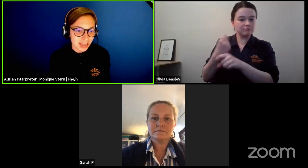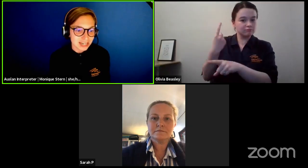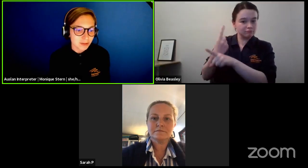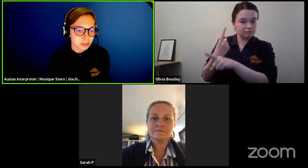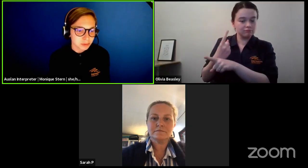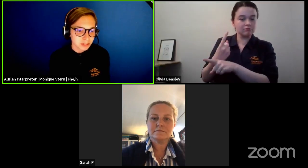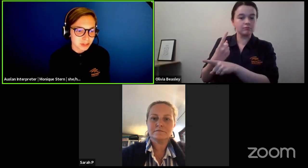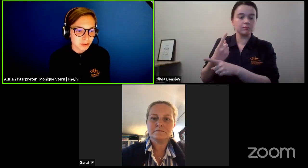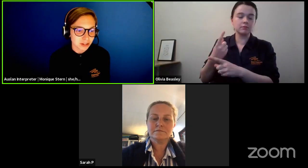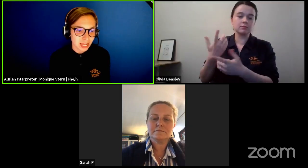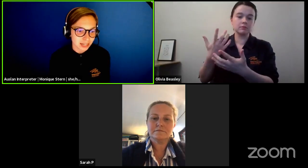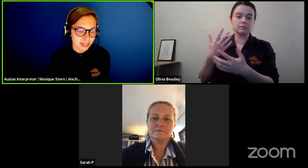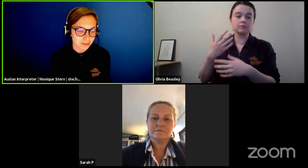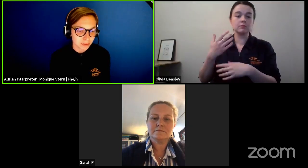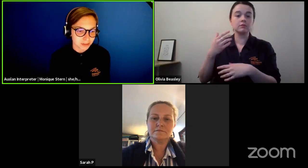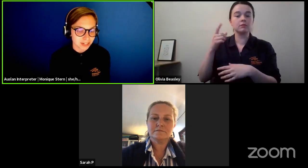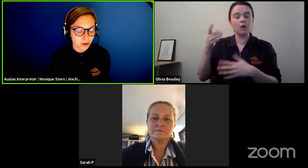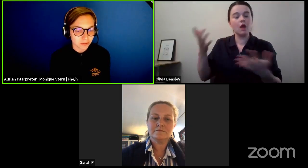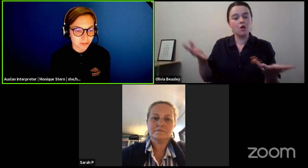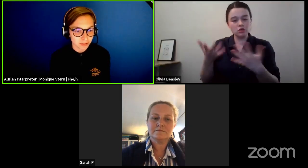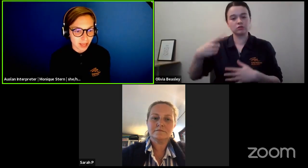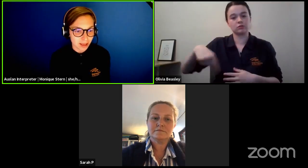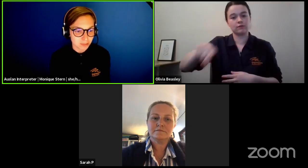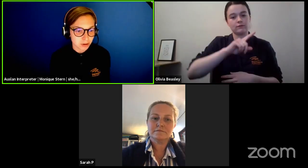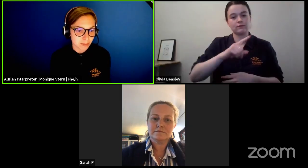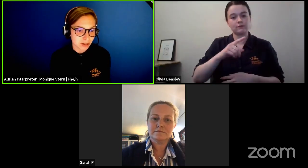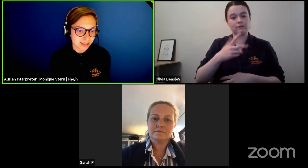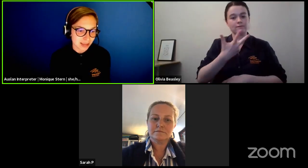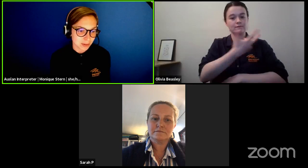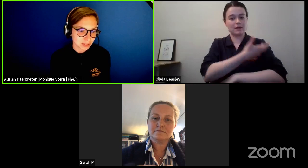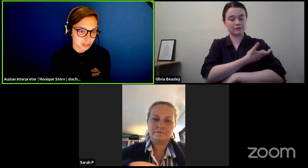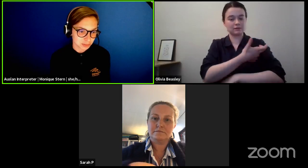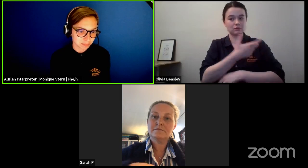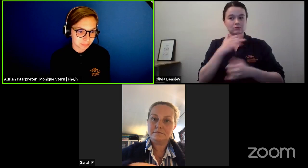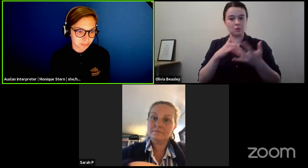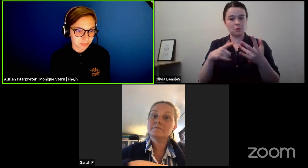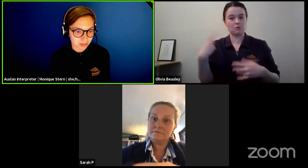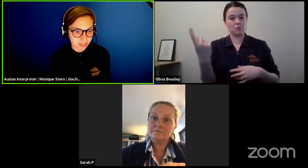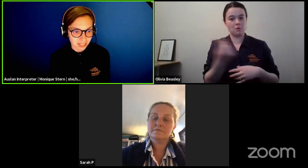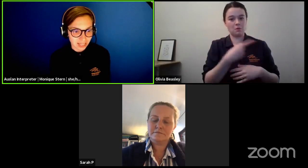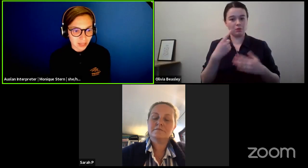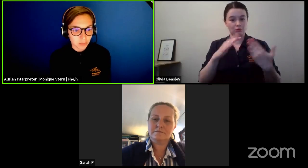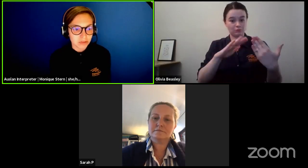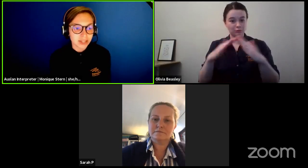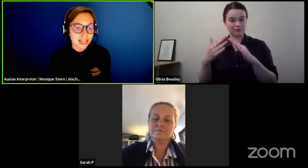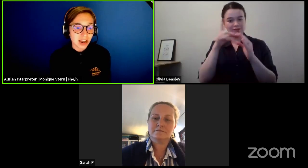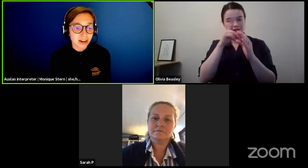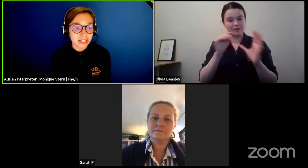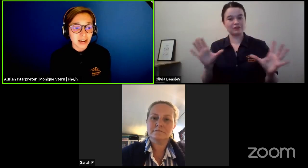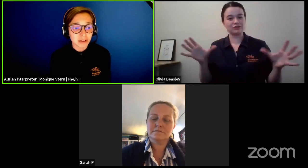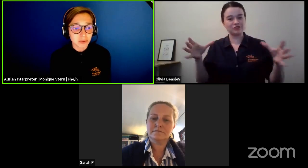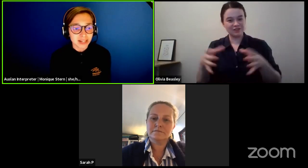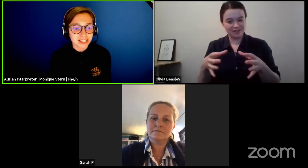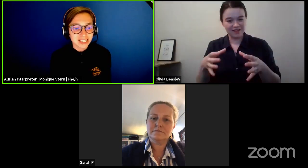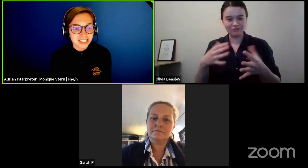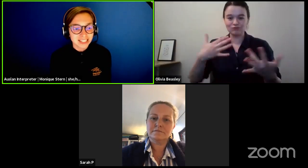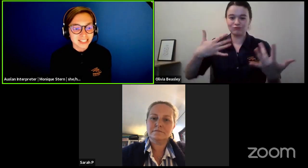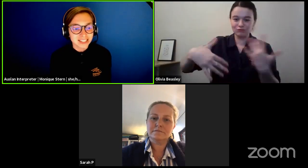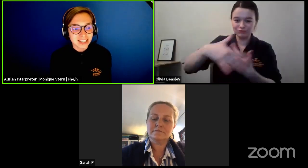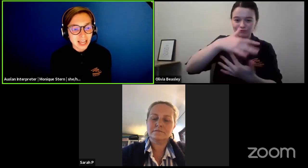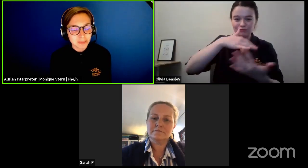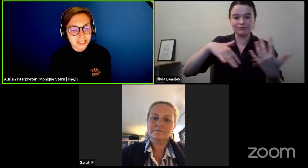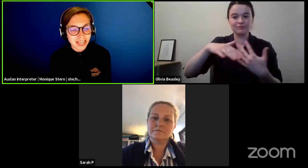and secure and comfortable to communicate in their first and primary language. We really encourage